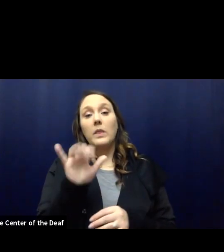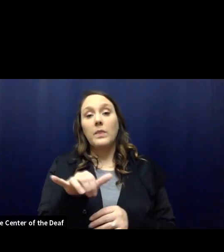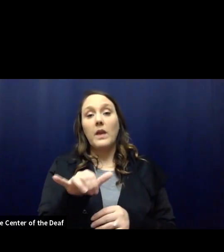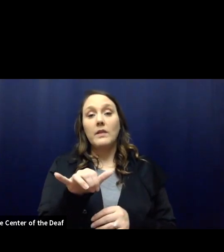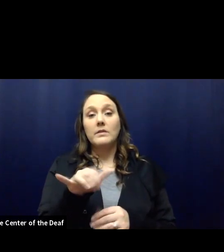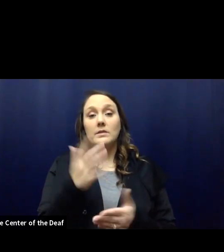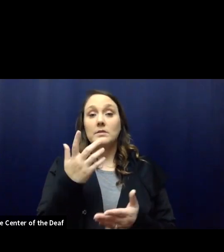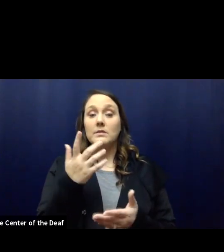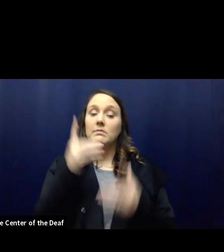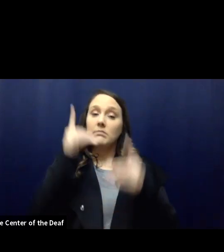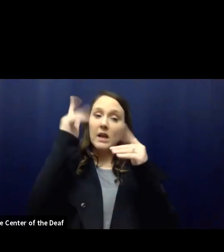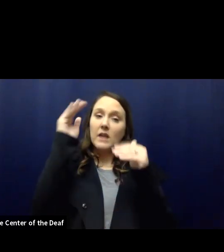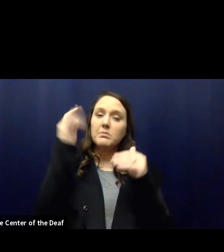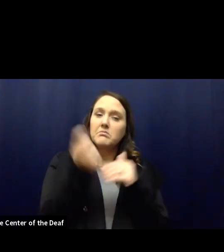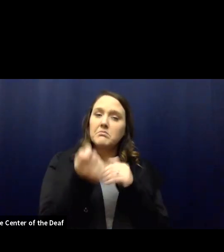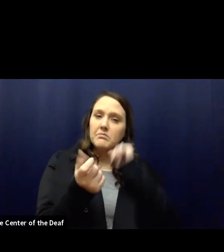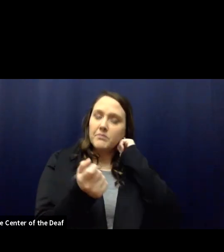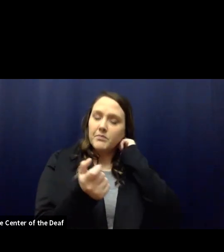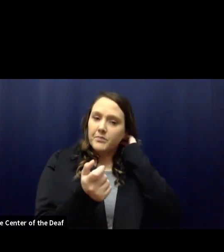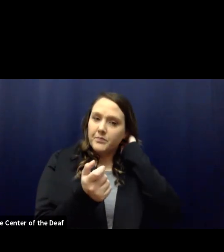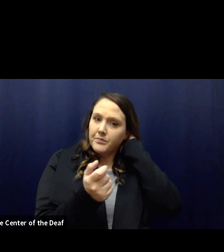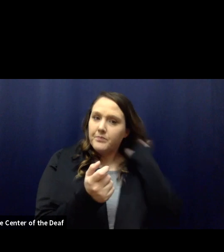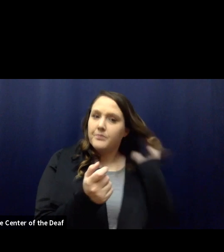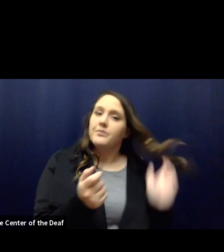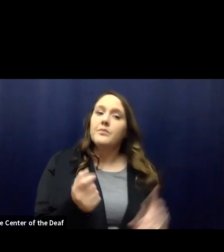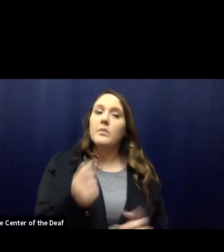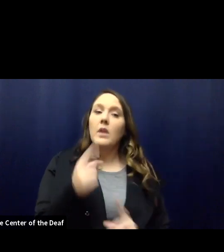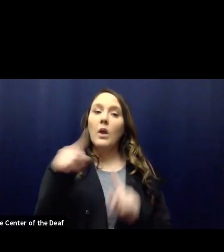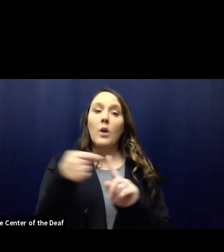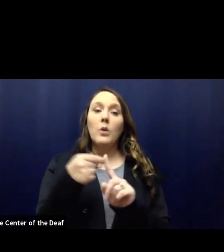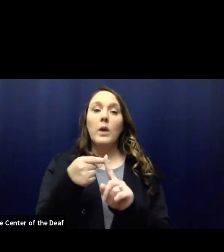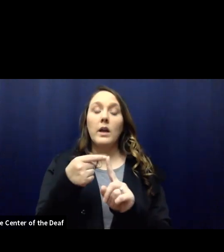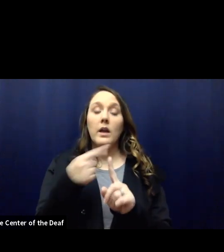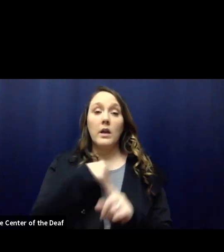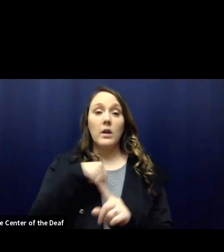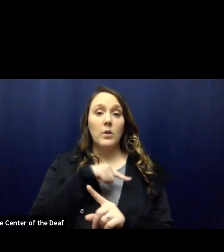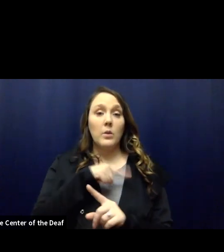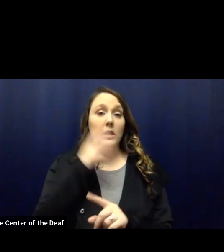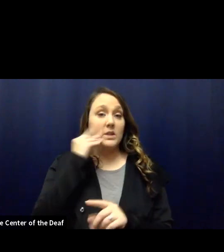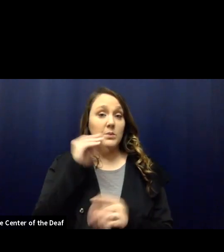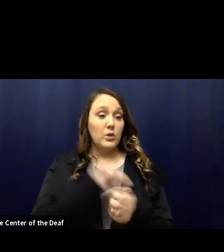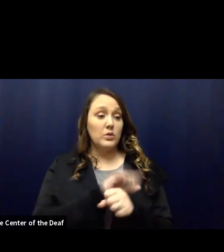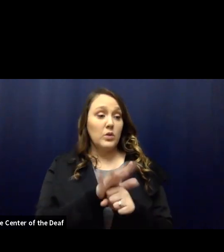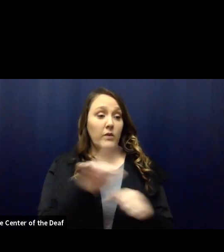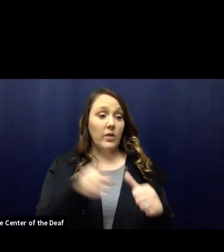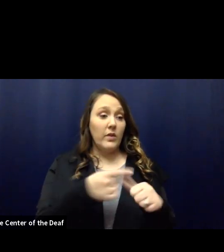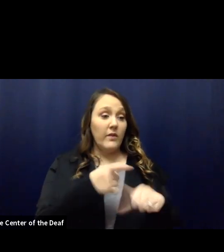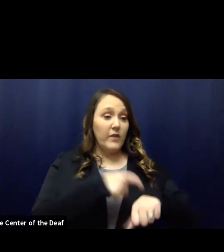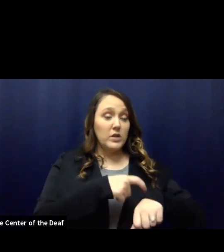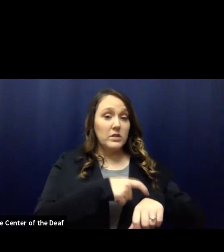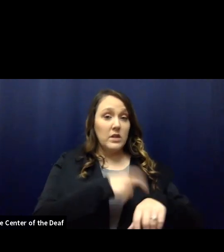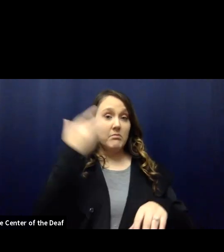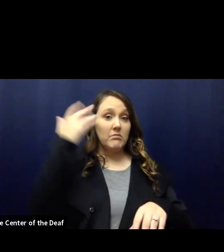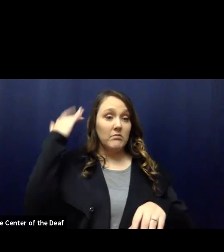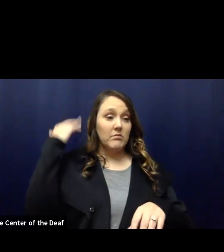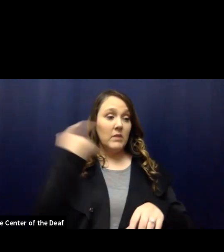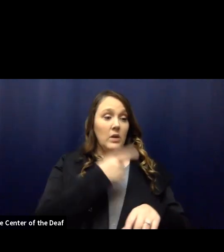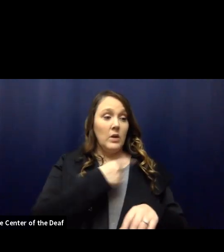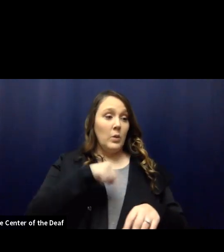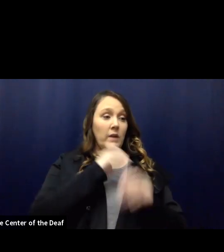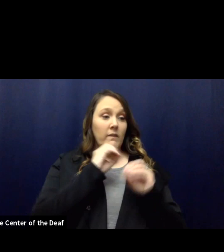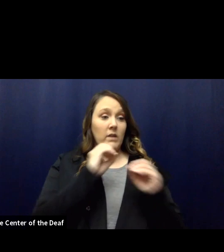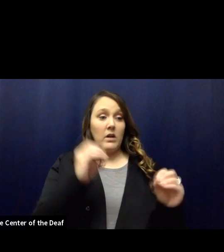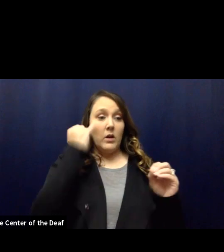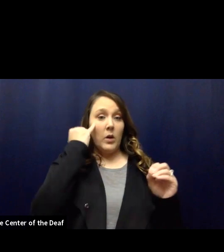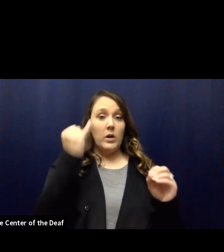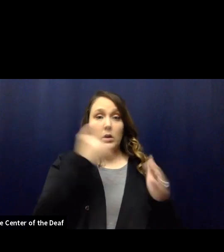somewhat expected. You know, when we had COVID, the encounter with COVID the first time, no one knew what to expect. There was no precedent. So